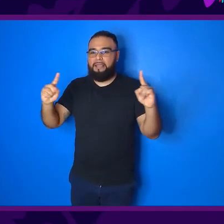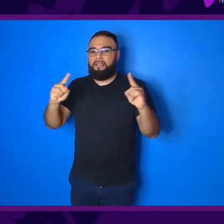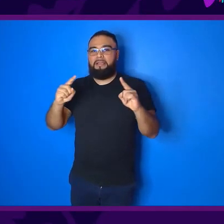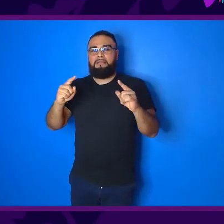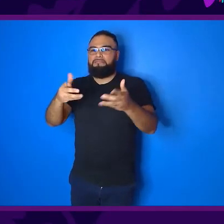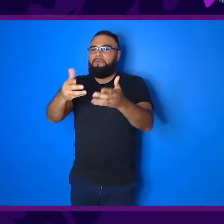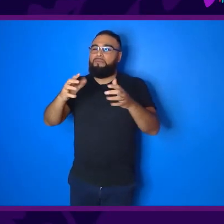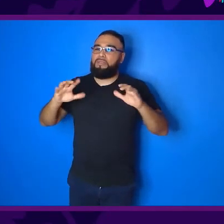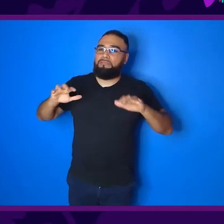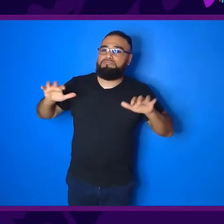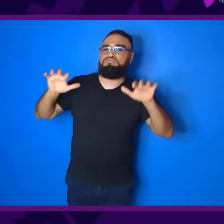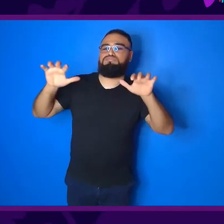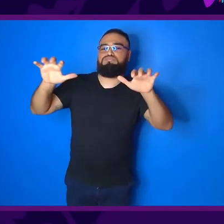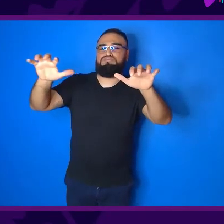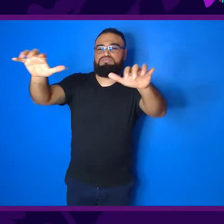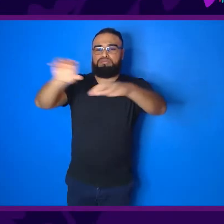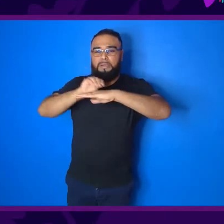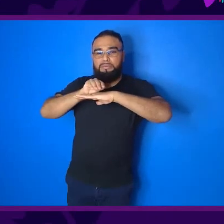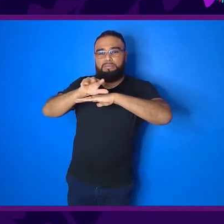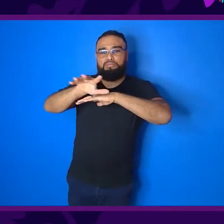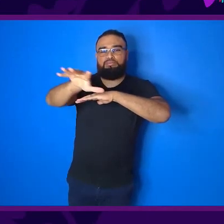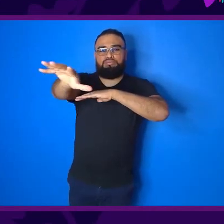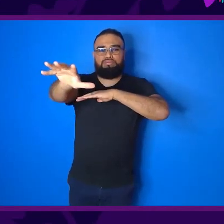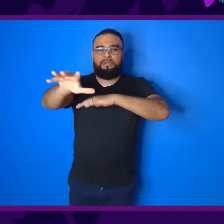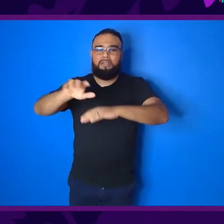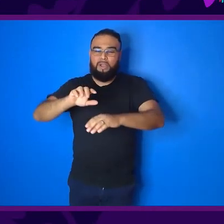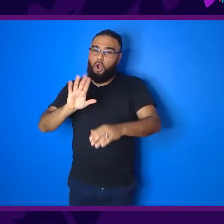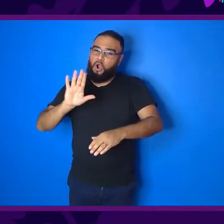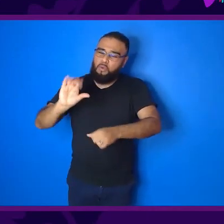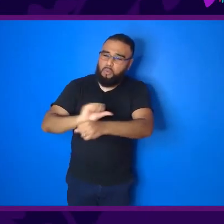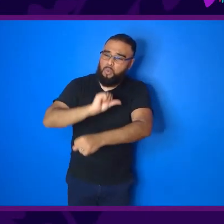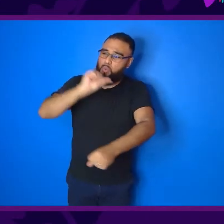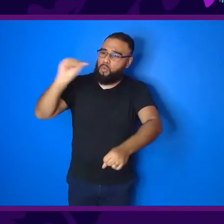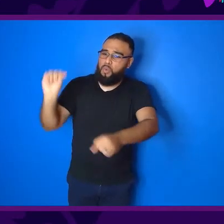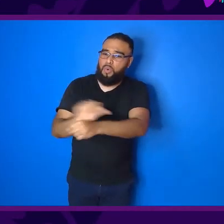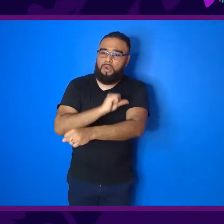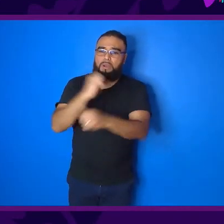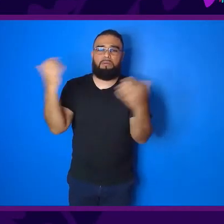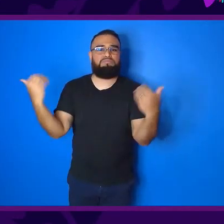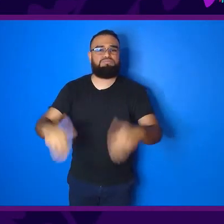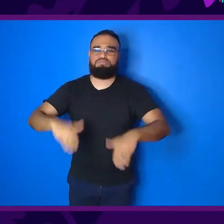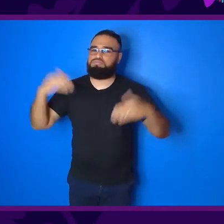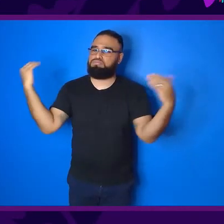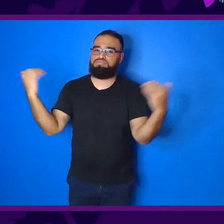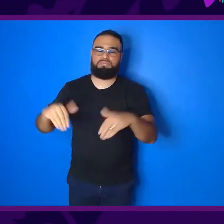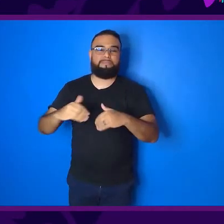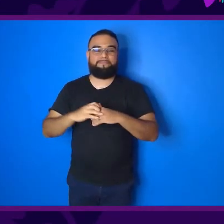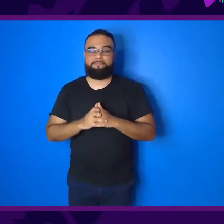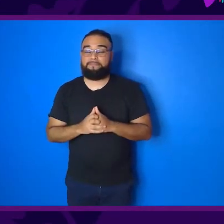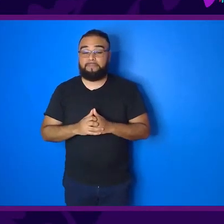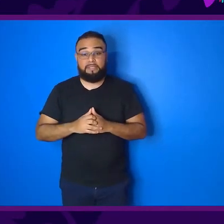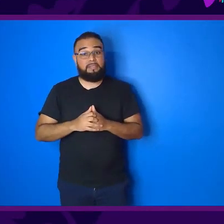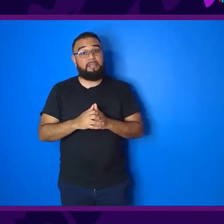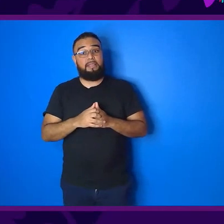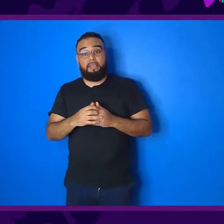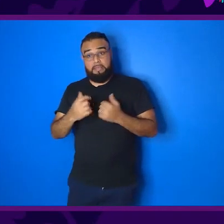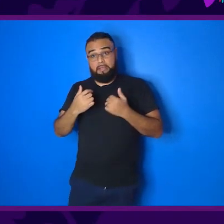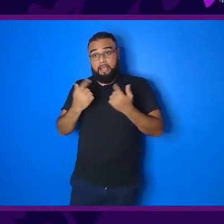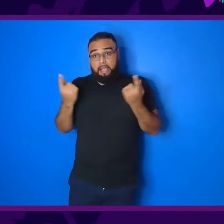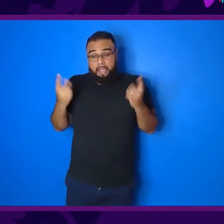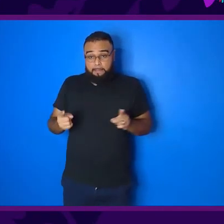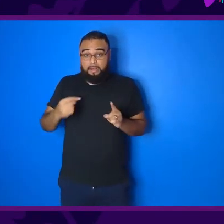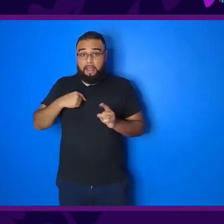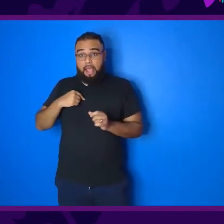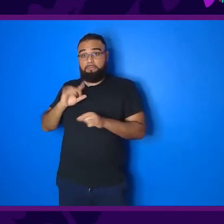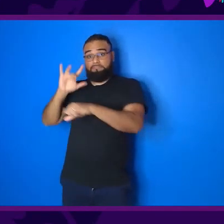done is just unparalleled. I want to tell you, I was in Sacramento when Dolores was